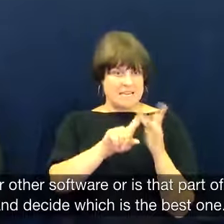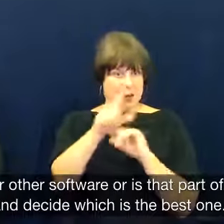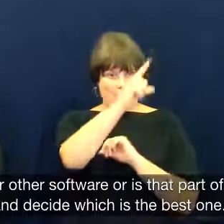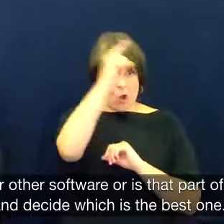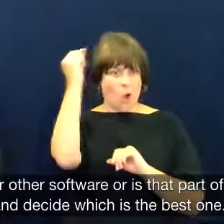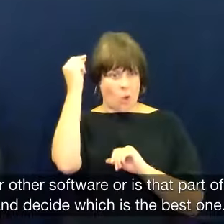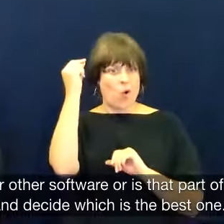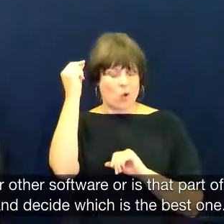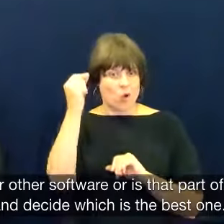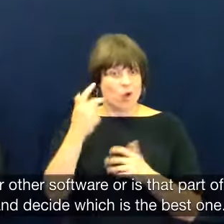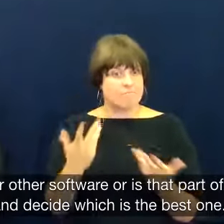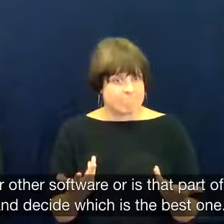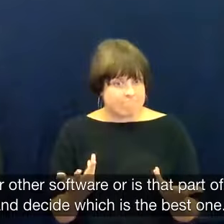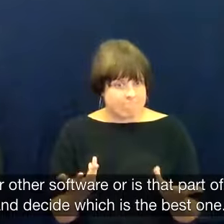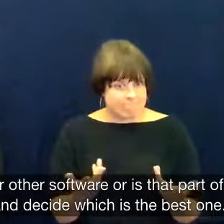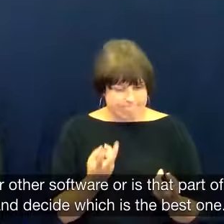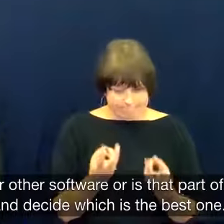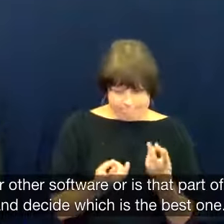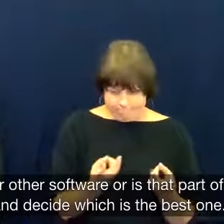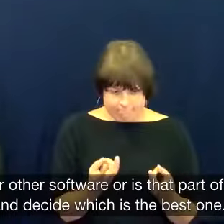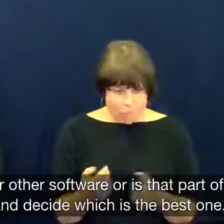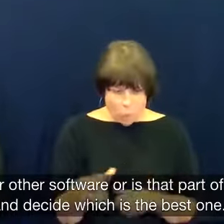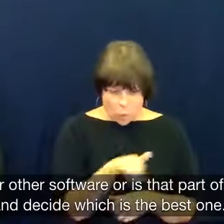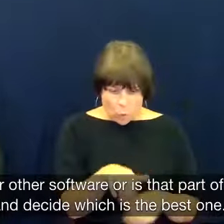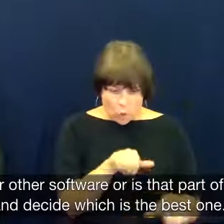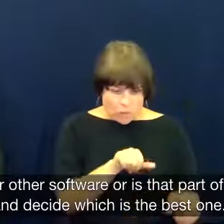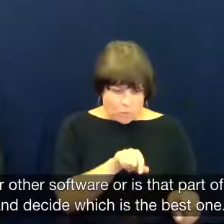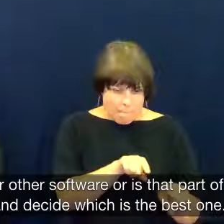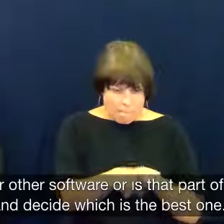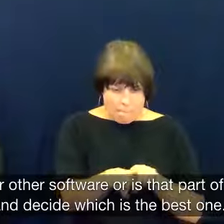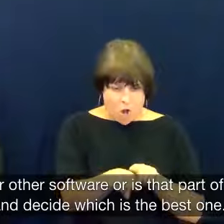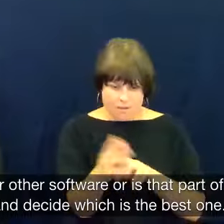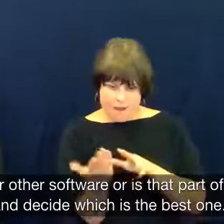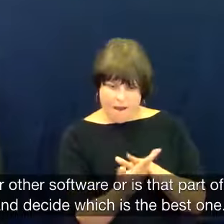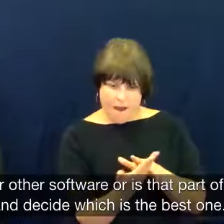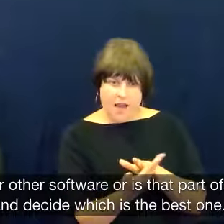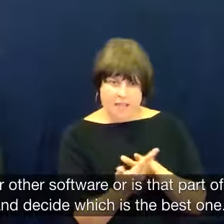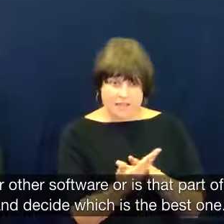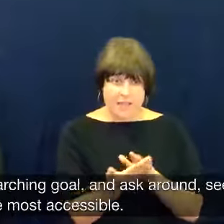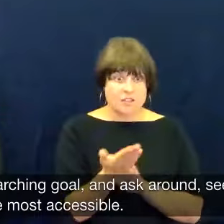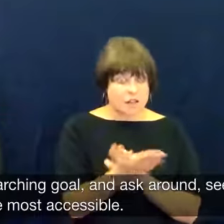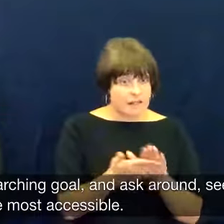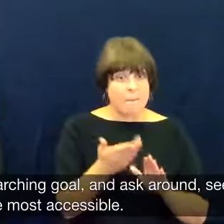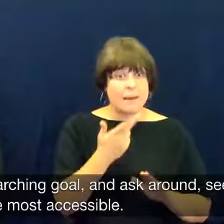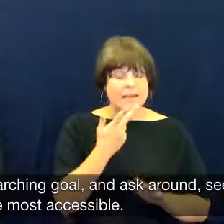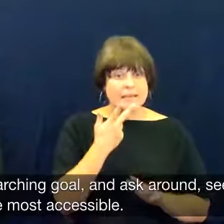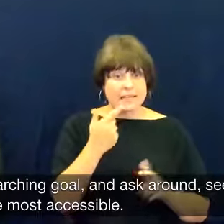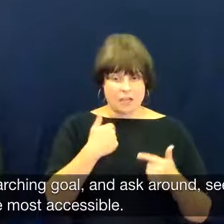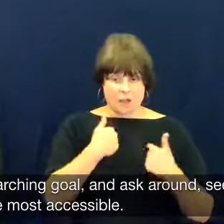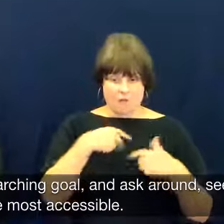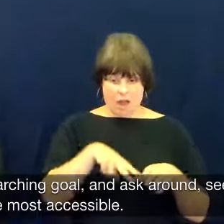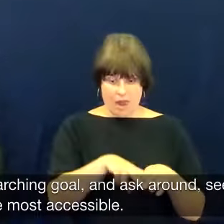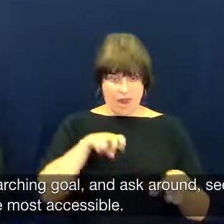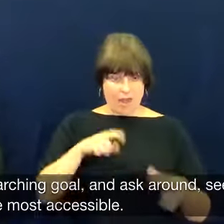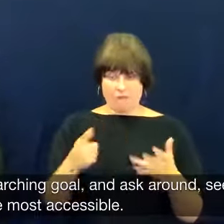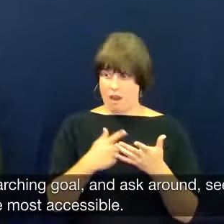goal, and ask around, see which ones are most accessible, so that if someone takes over, that they are able to access it